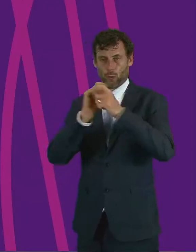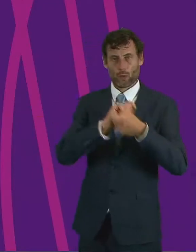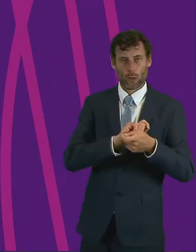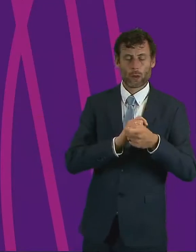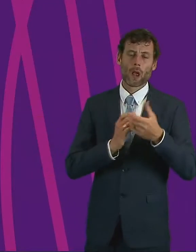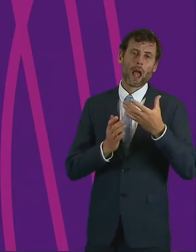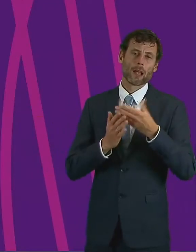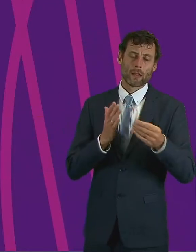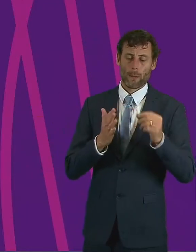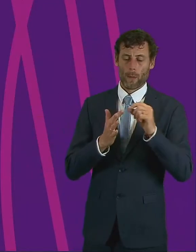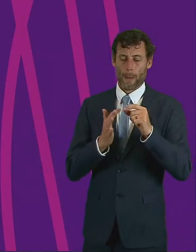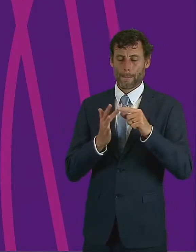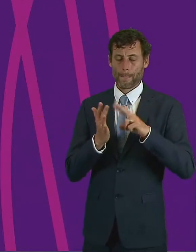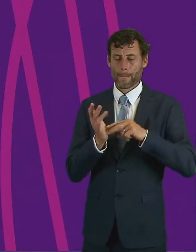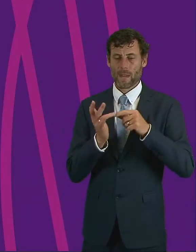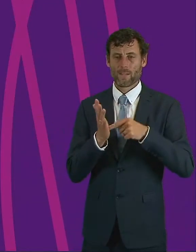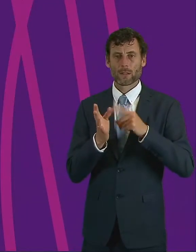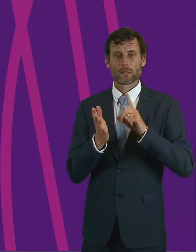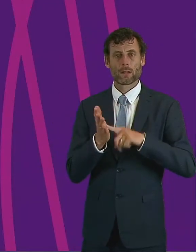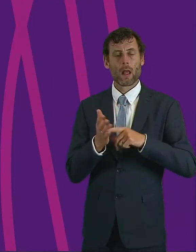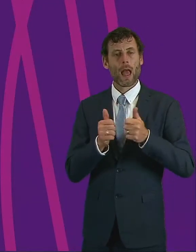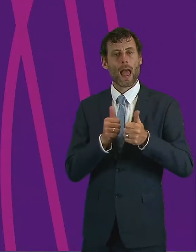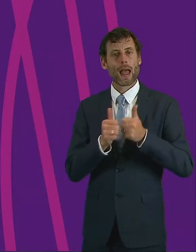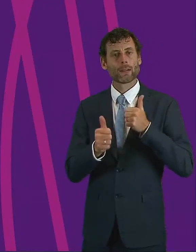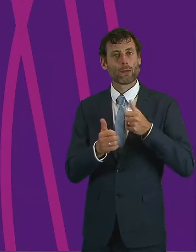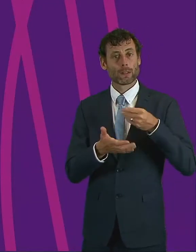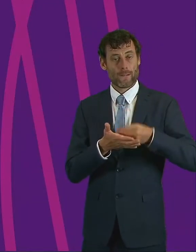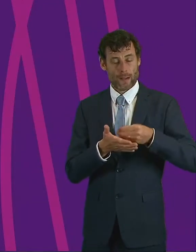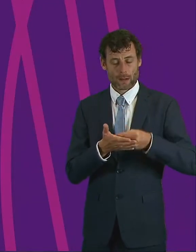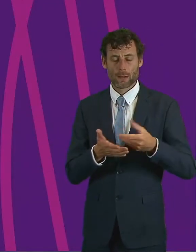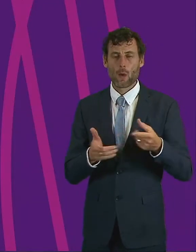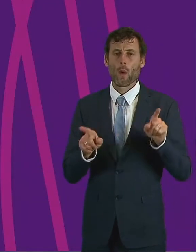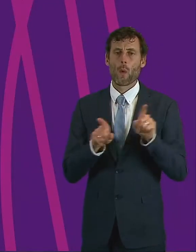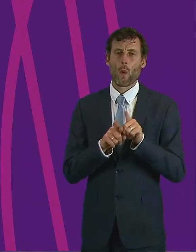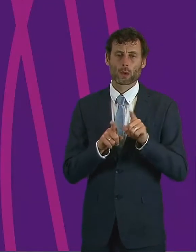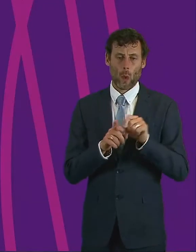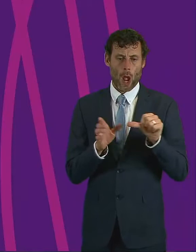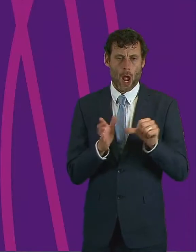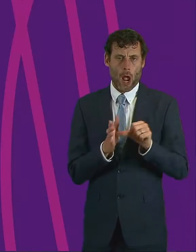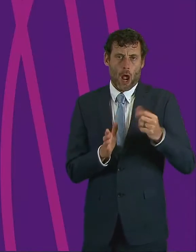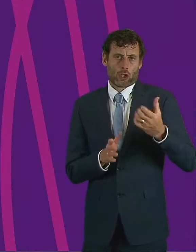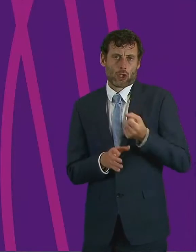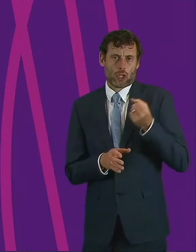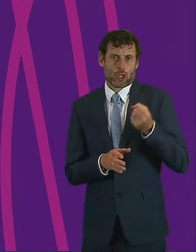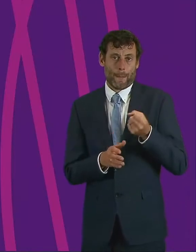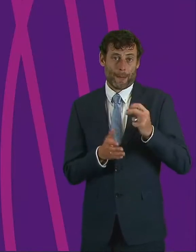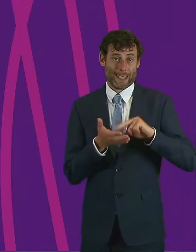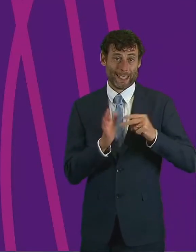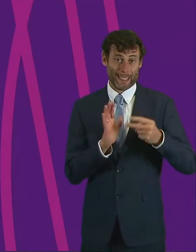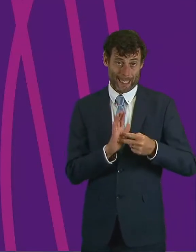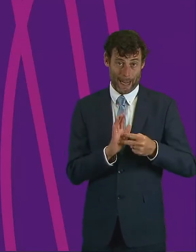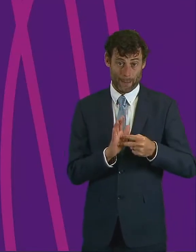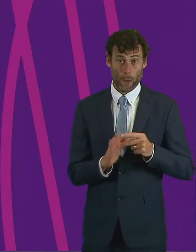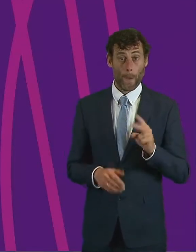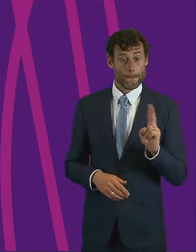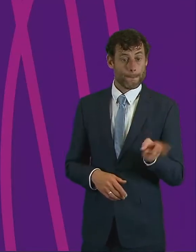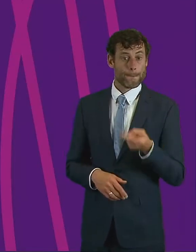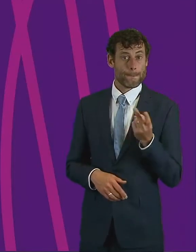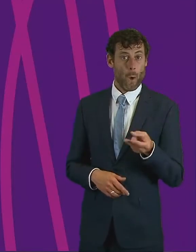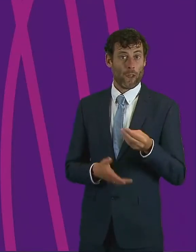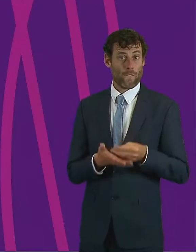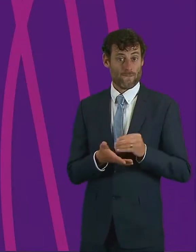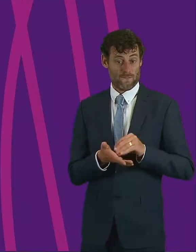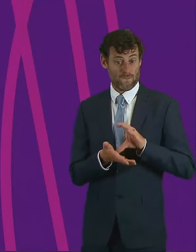Enterprise Resilience Fund and through the hardship scheme, neither of which exist south of the border, and neither of which